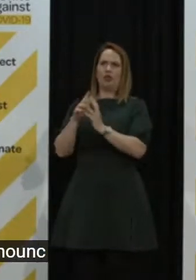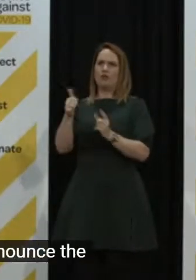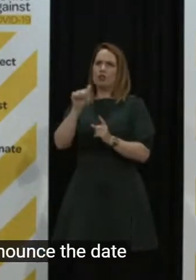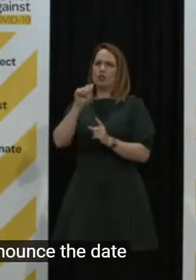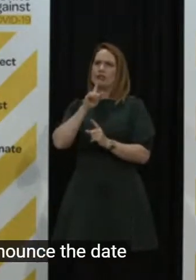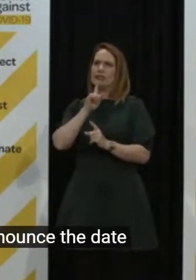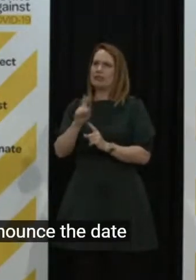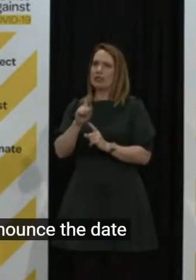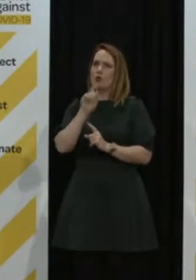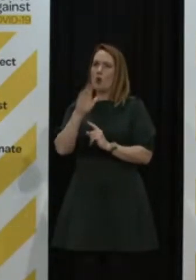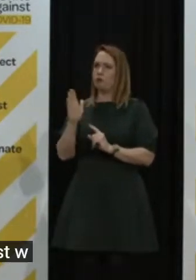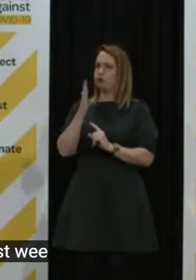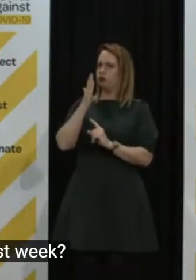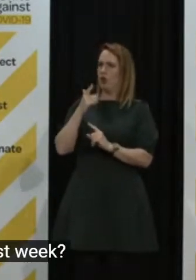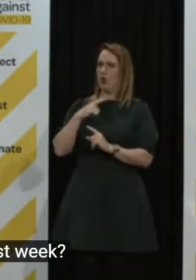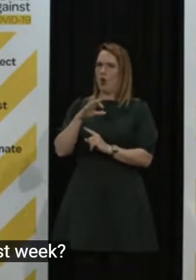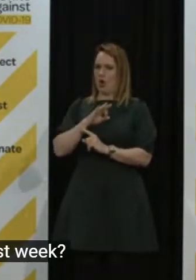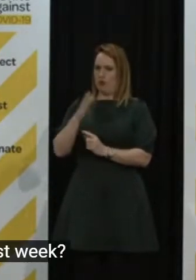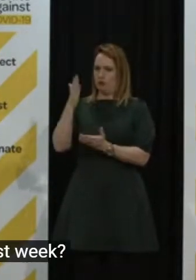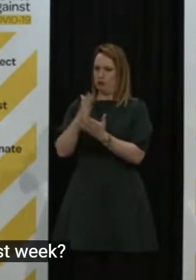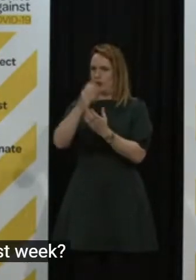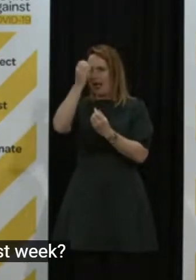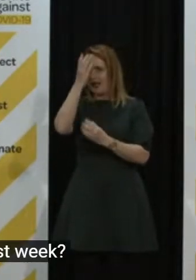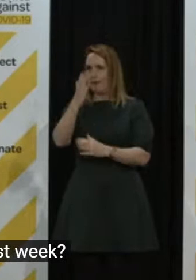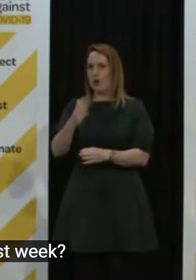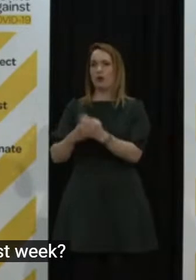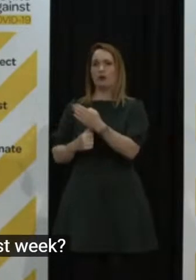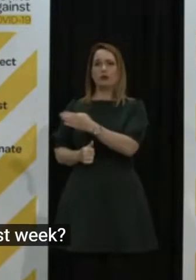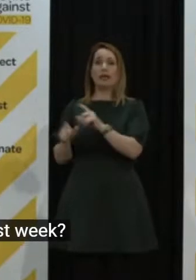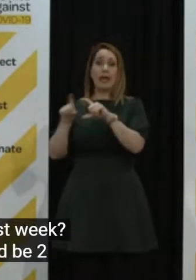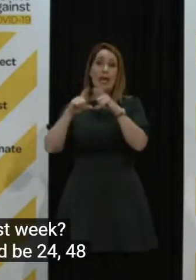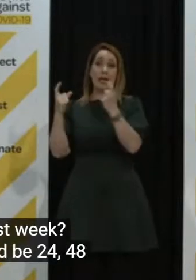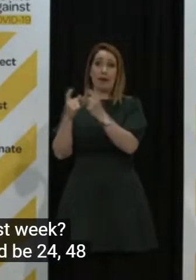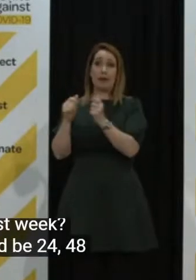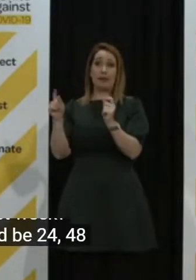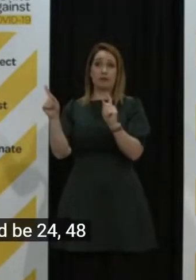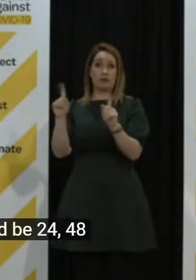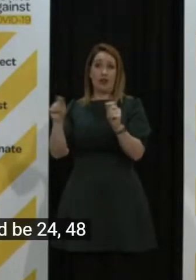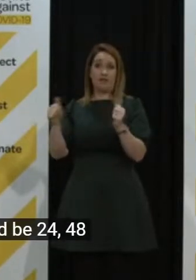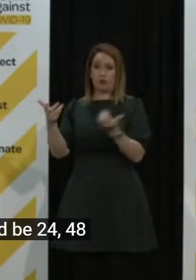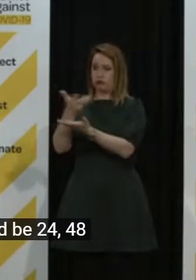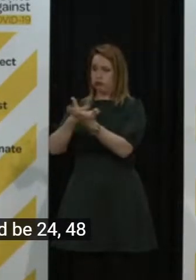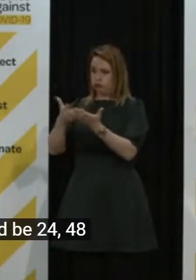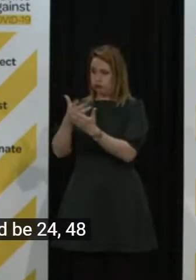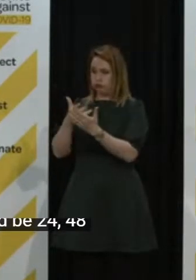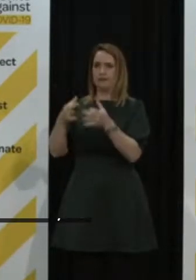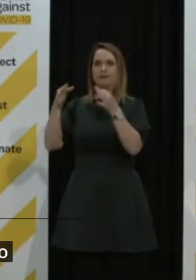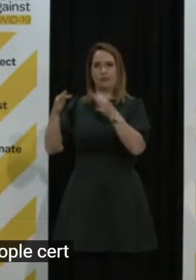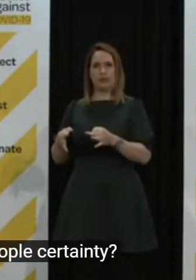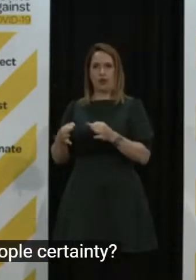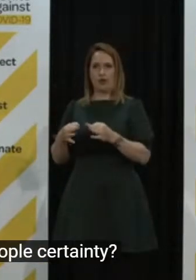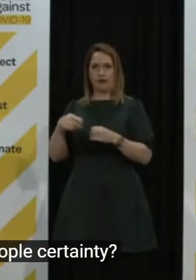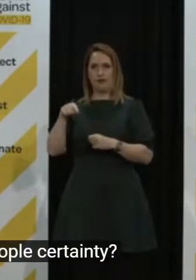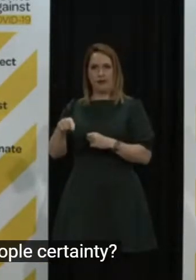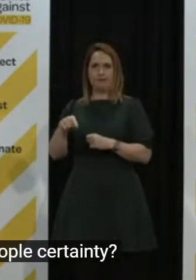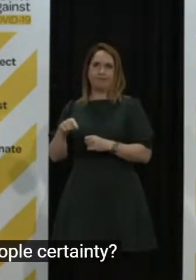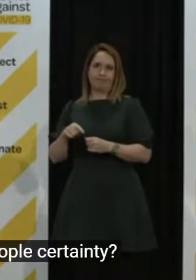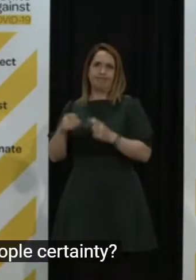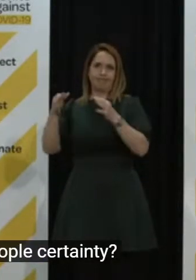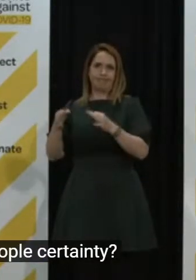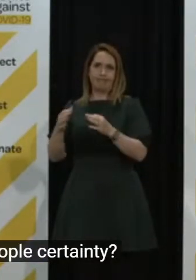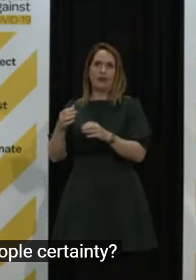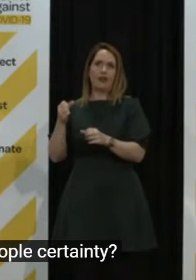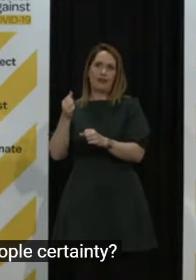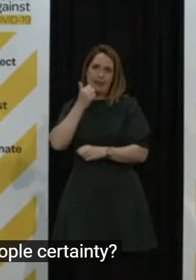Why not give people certainty that they've been calling? So Cabinet has made the decision today that that will be the date. That's allowed us